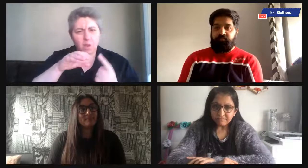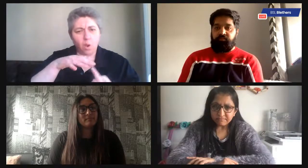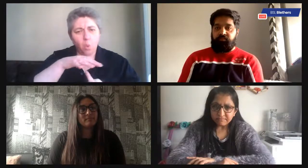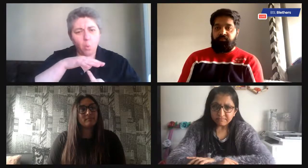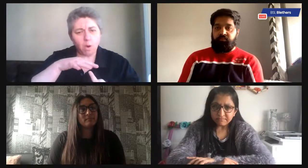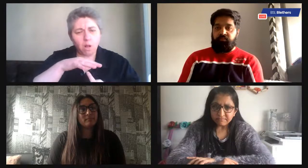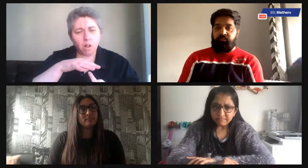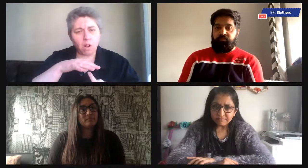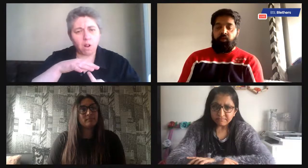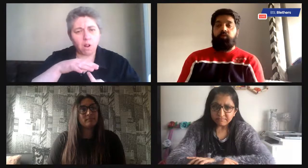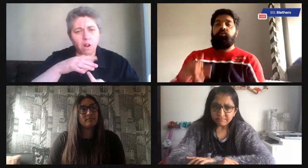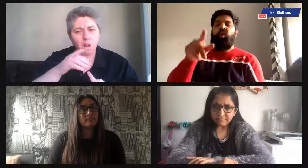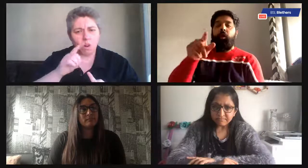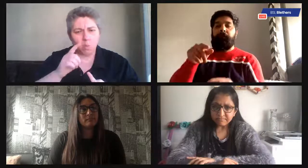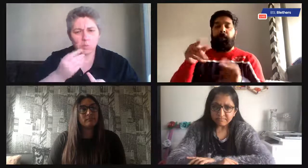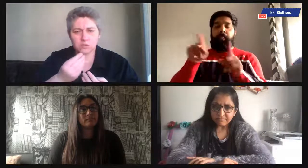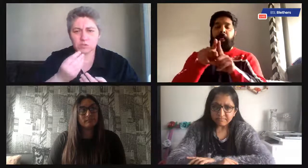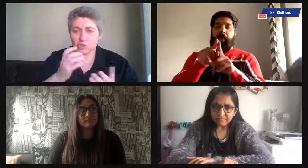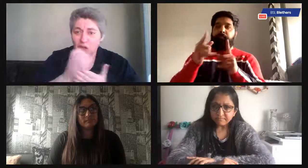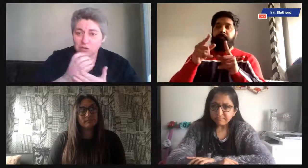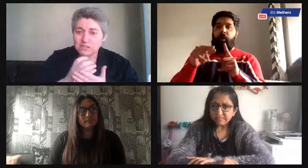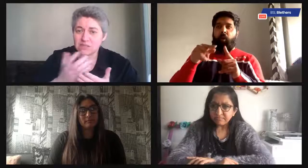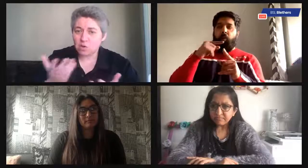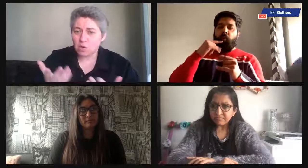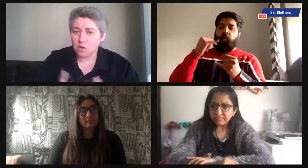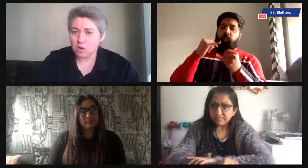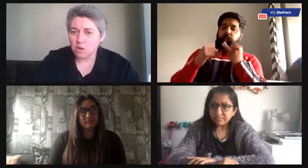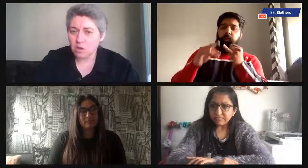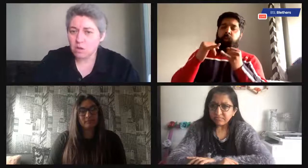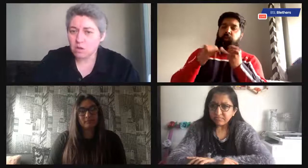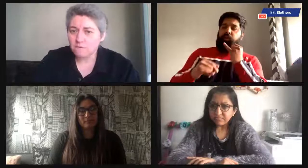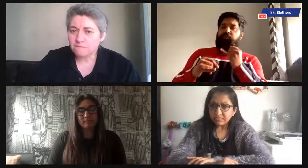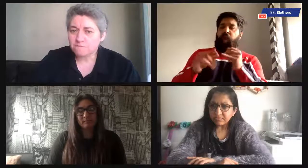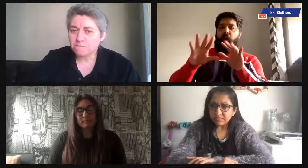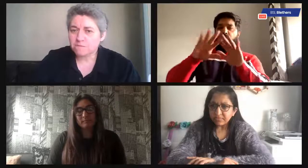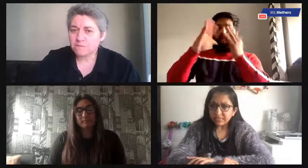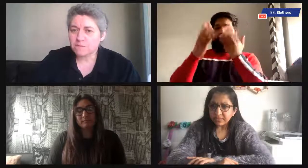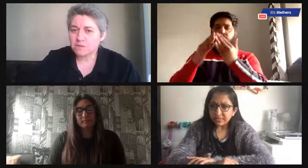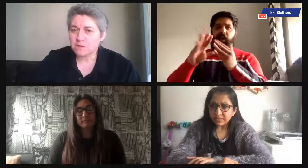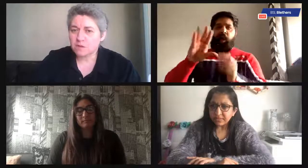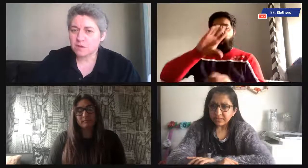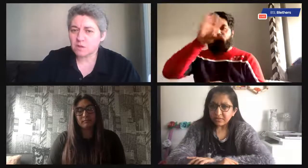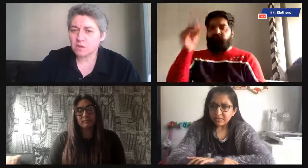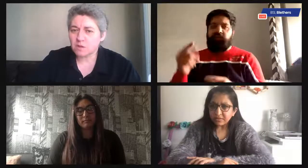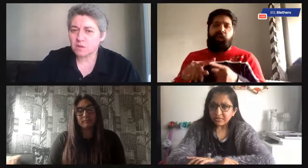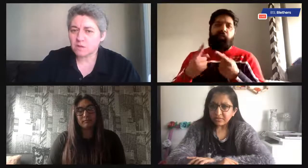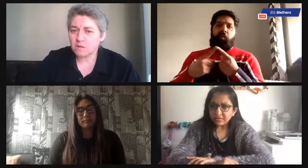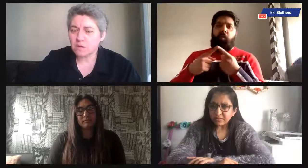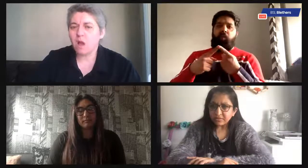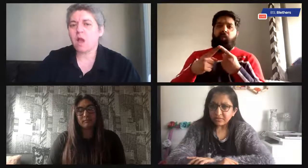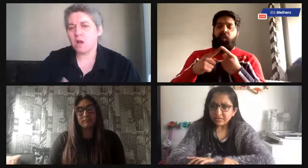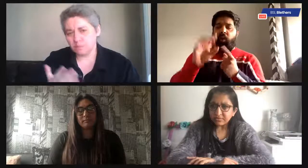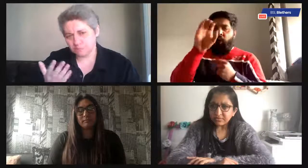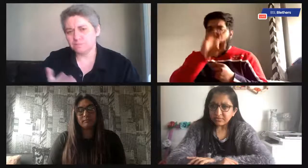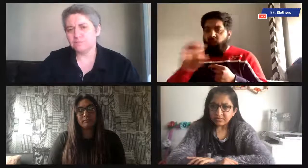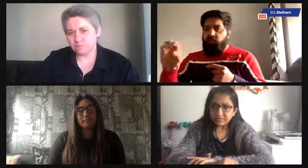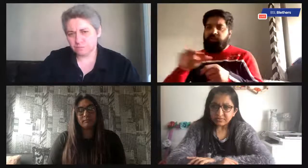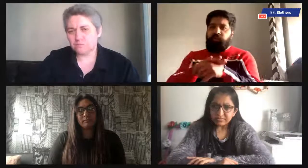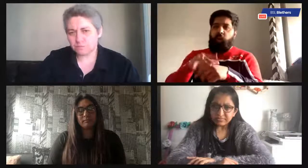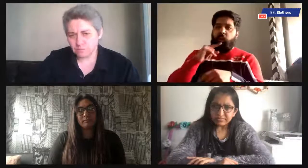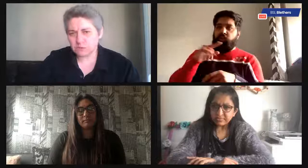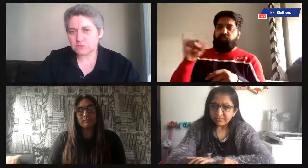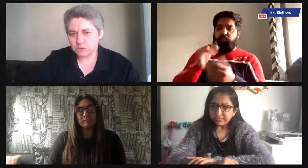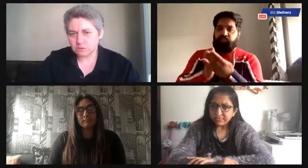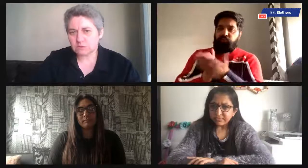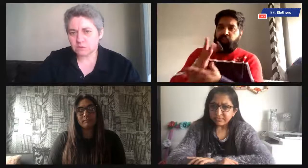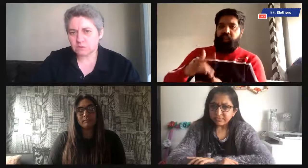still part of it. And that money, would it go locally or charity? Well, what we would look at is we would look at the